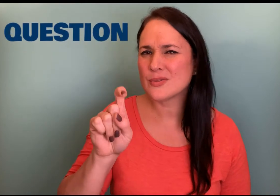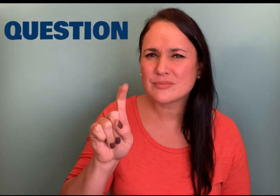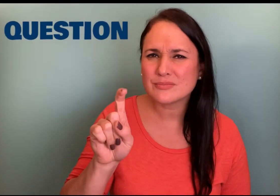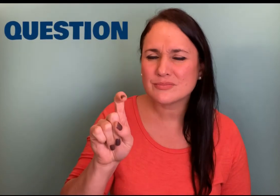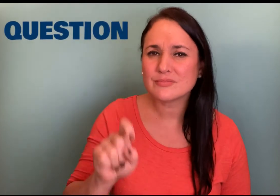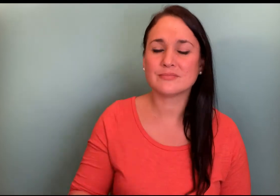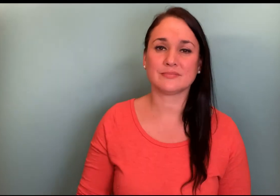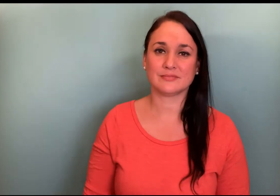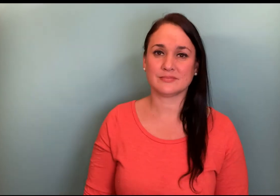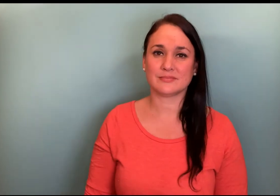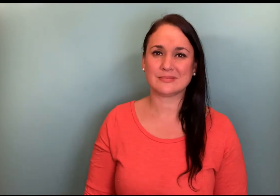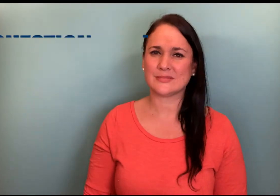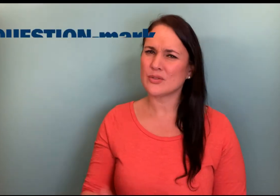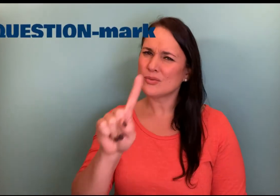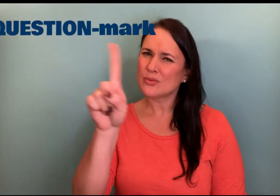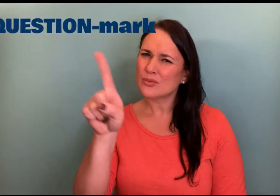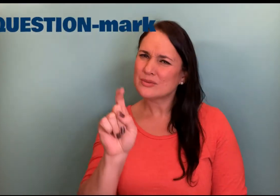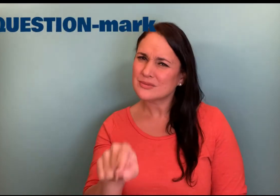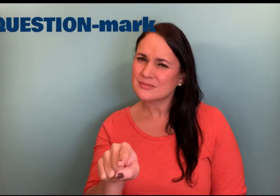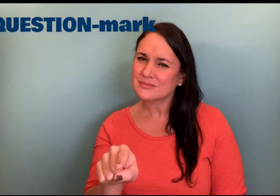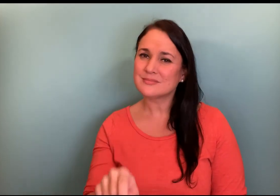Question or question mark?